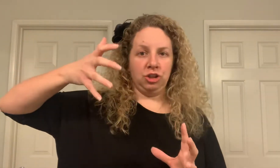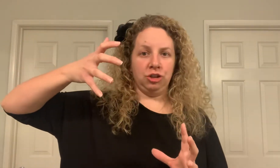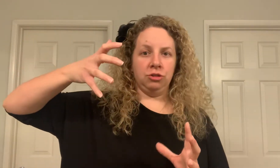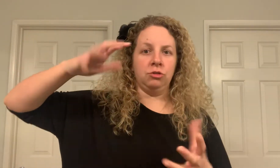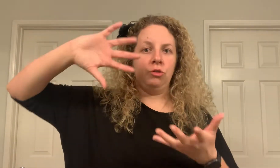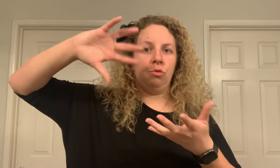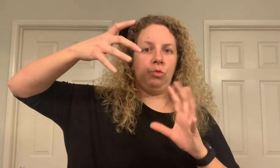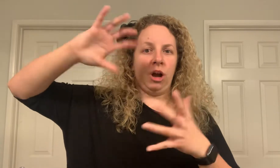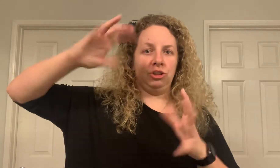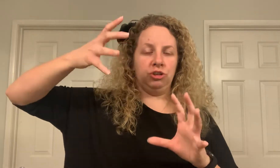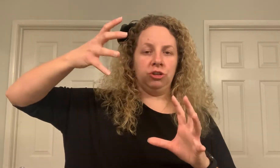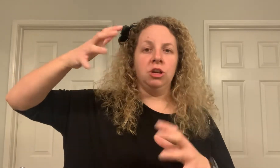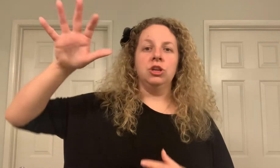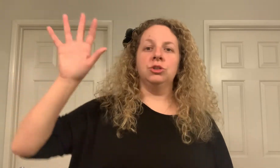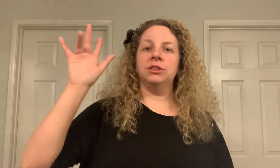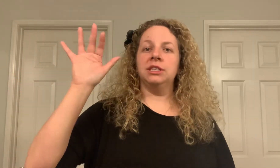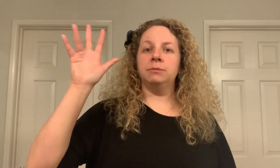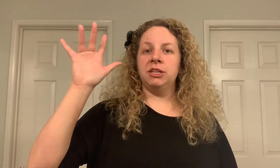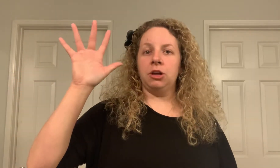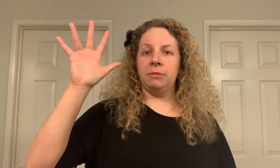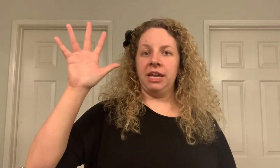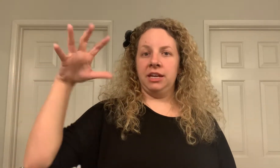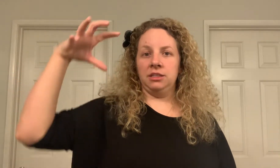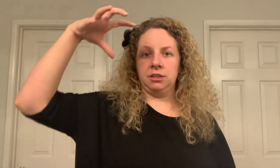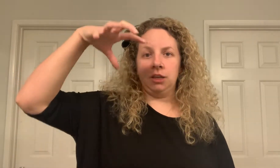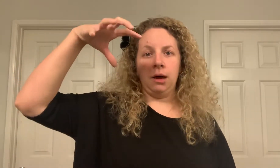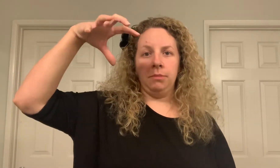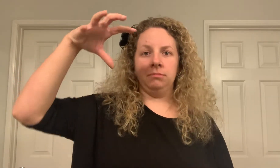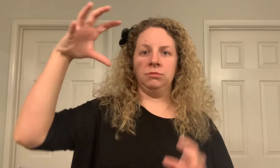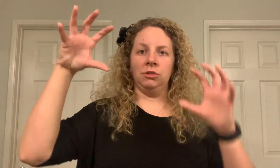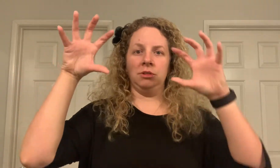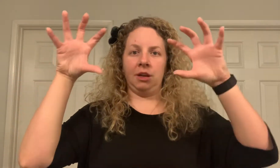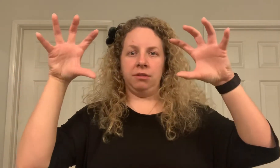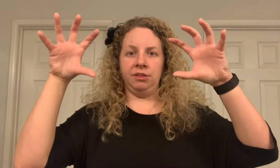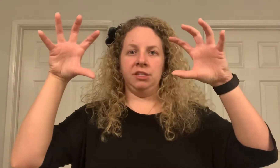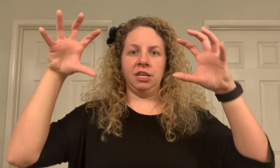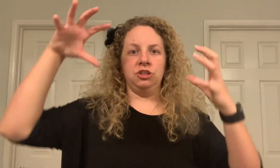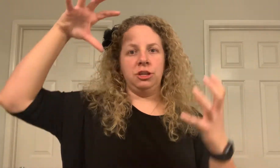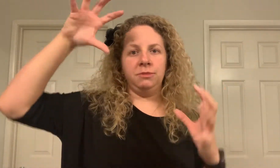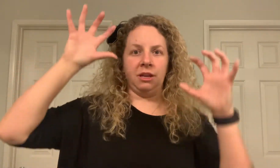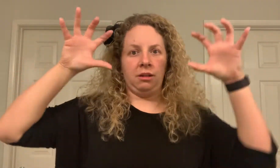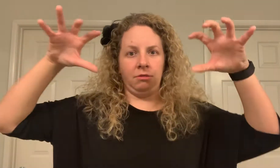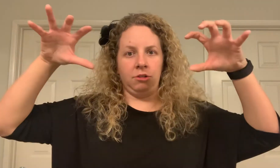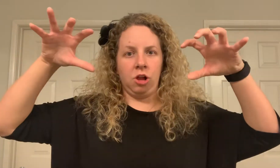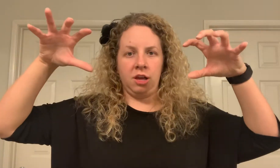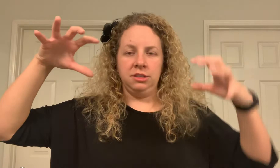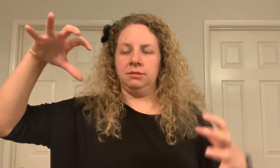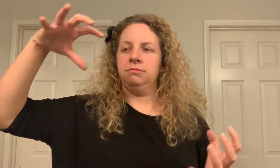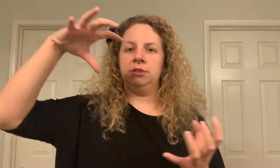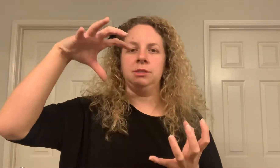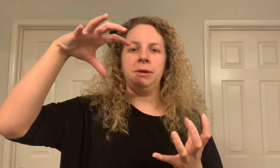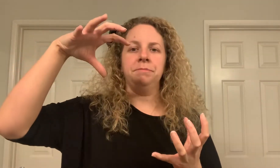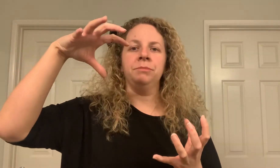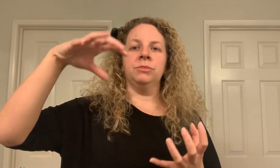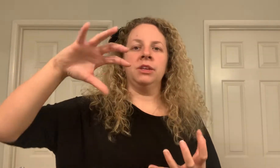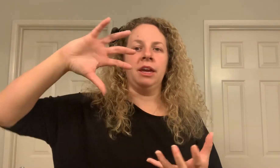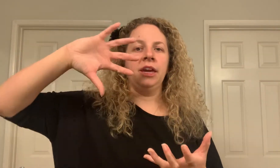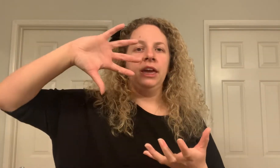wash. So this is my dominant hand that's on top. So it's got these hand shapes like claws this way, okay?